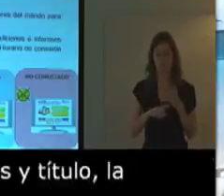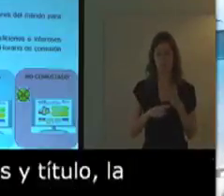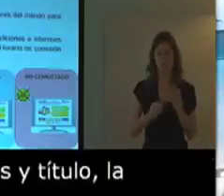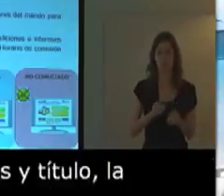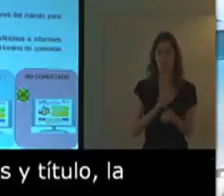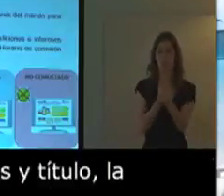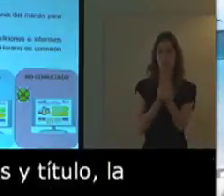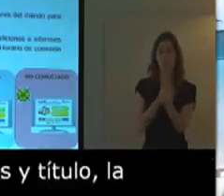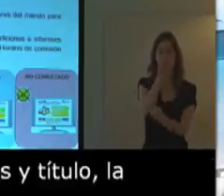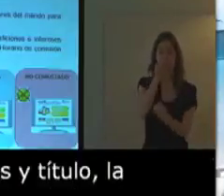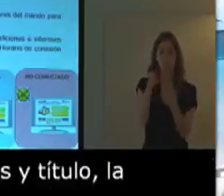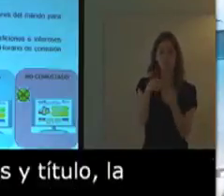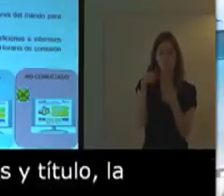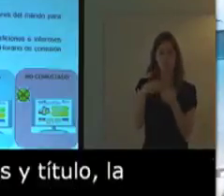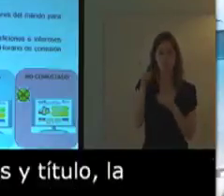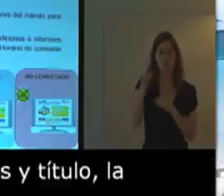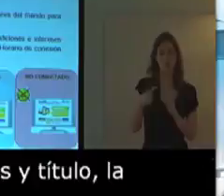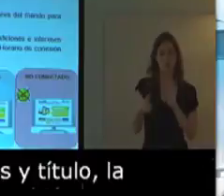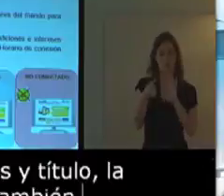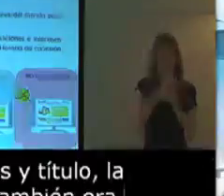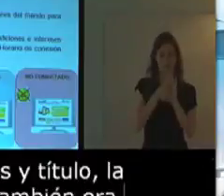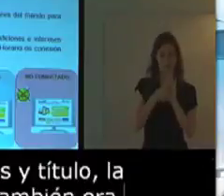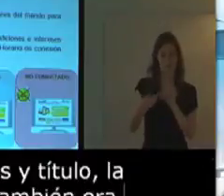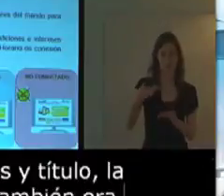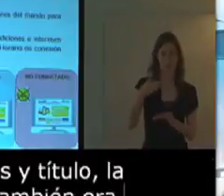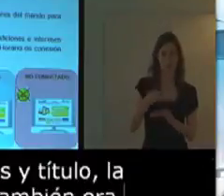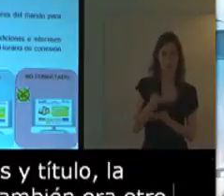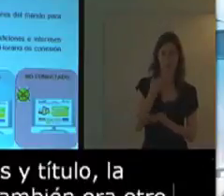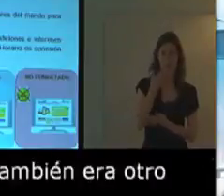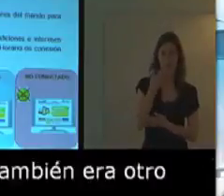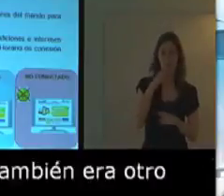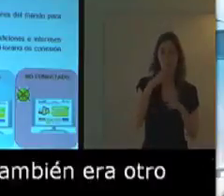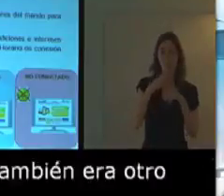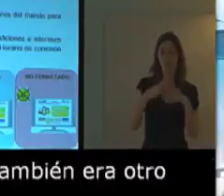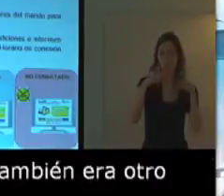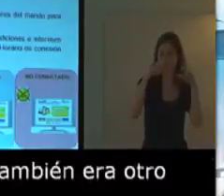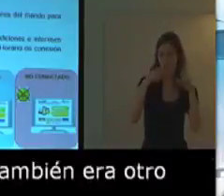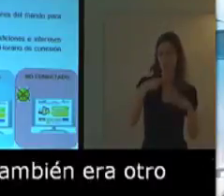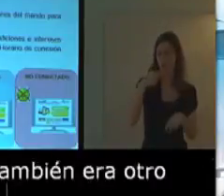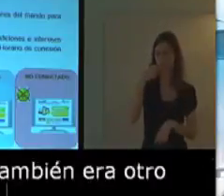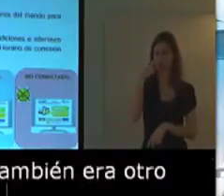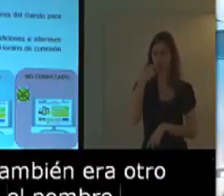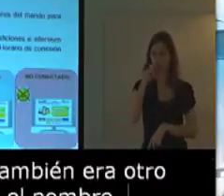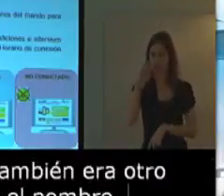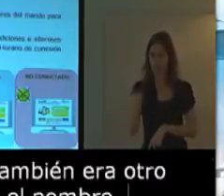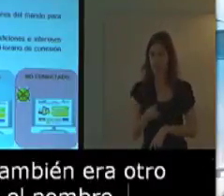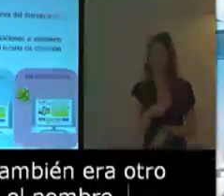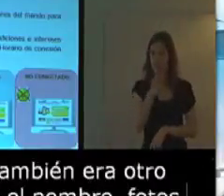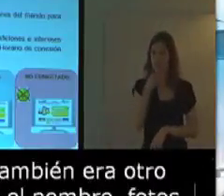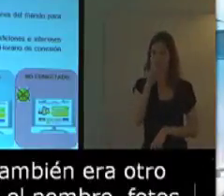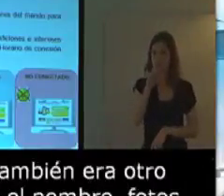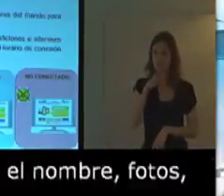The user information was another requirement to make sure that the name, photos,